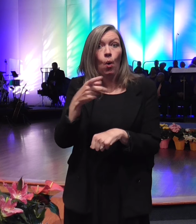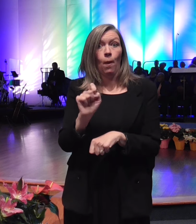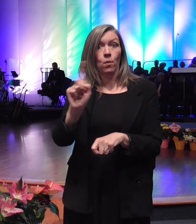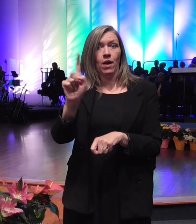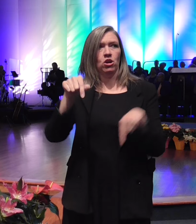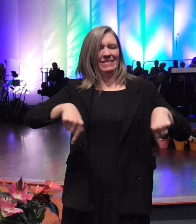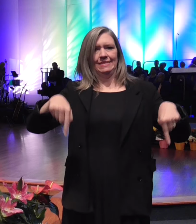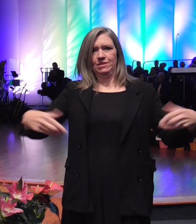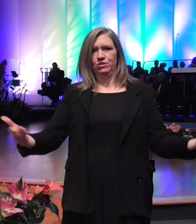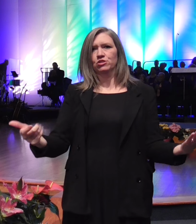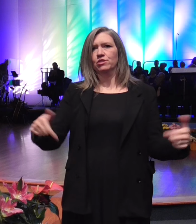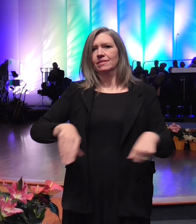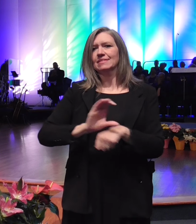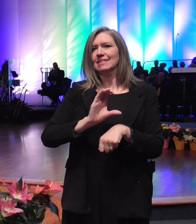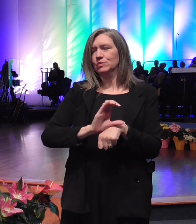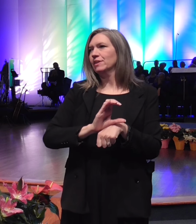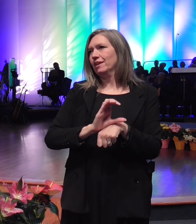for everybody.